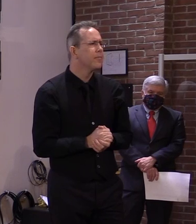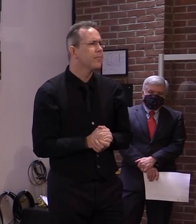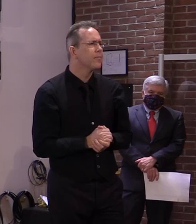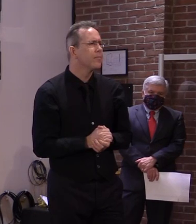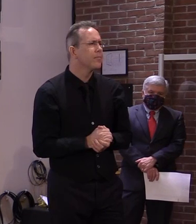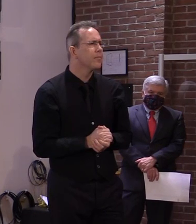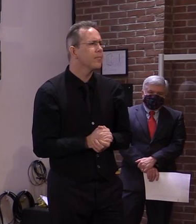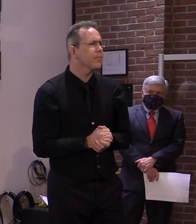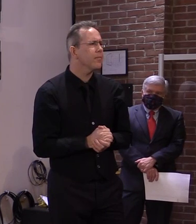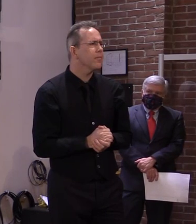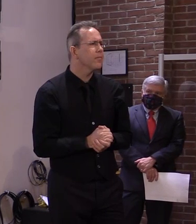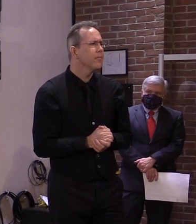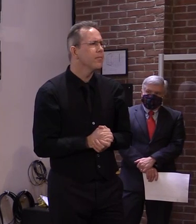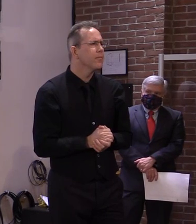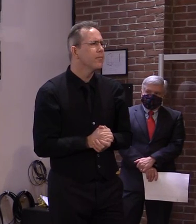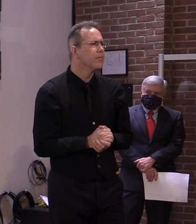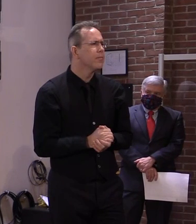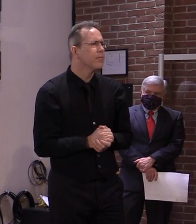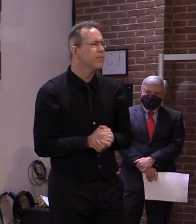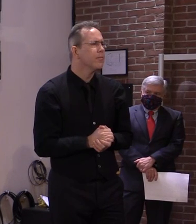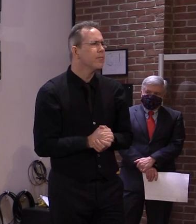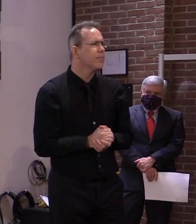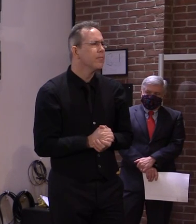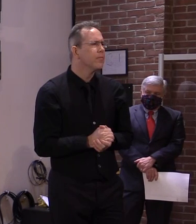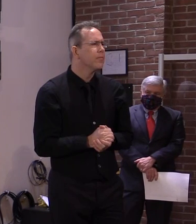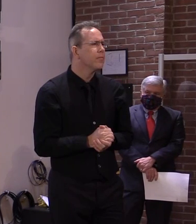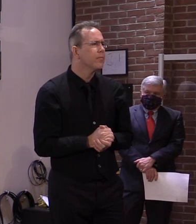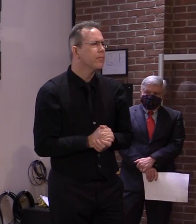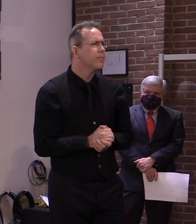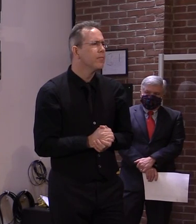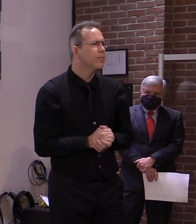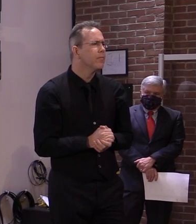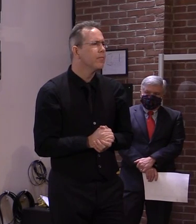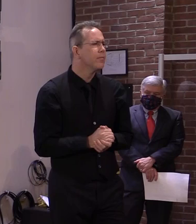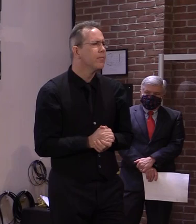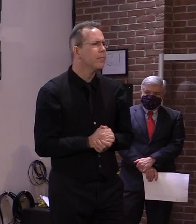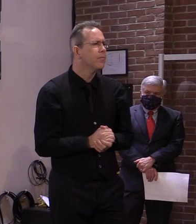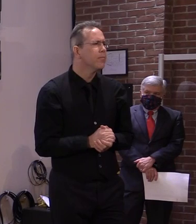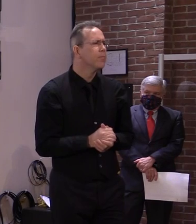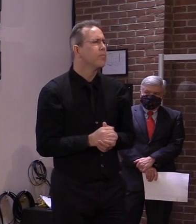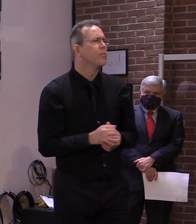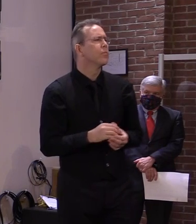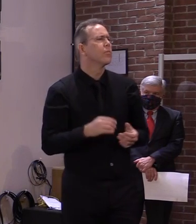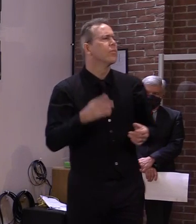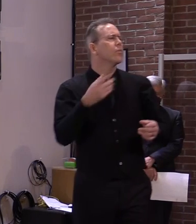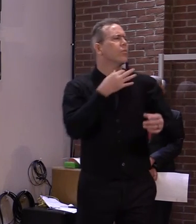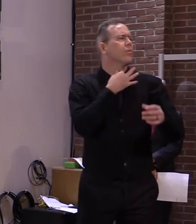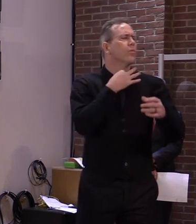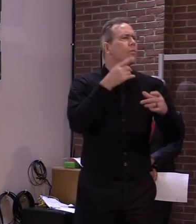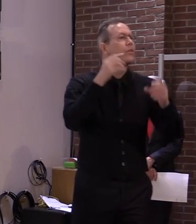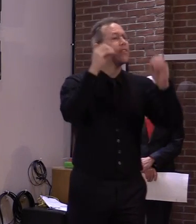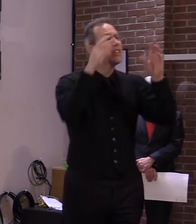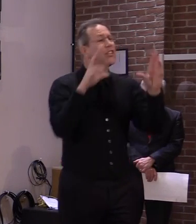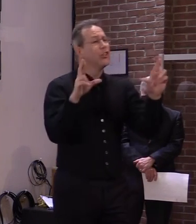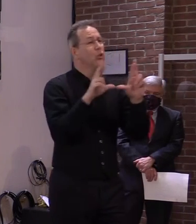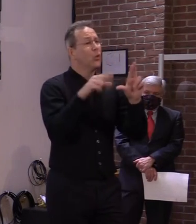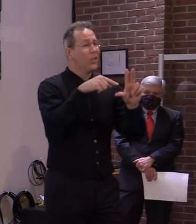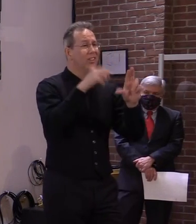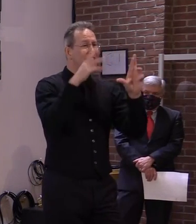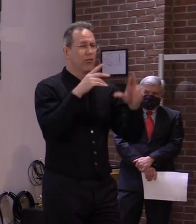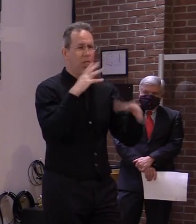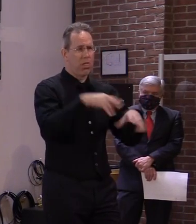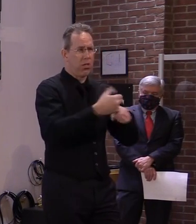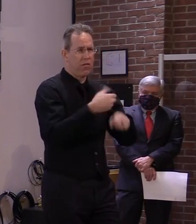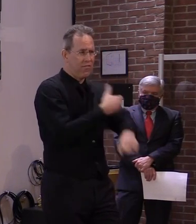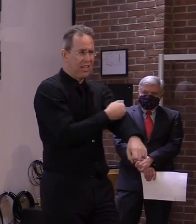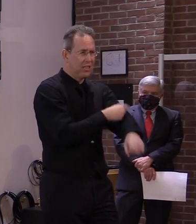significant staffing issues. Yeah. I guess, what is your response? Well, again, we want everyone to be vaccinated,